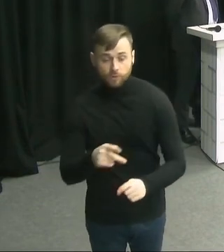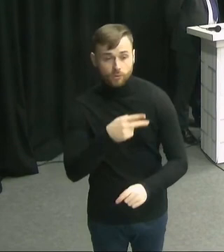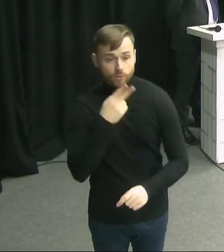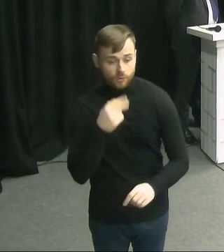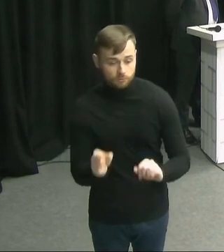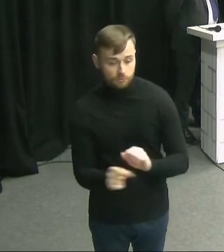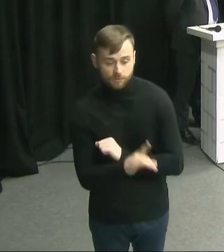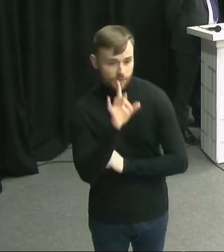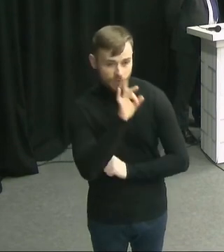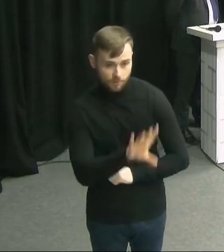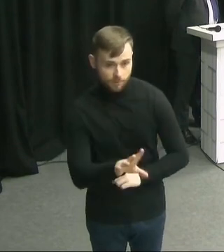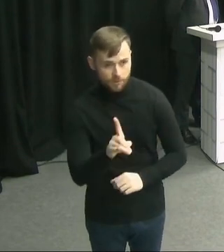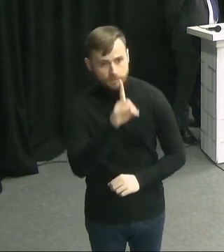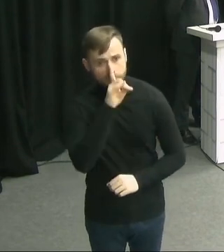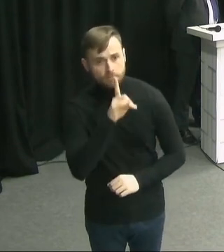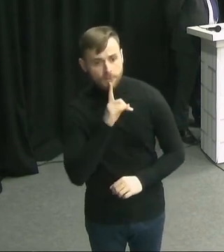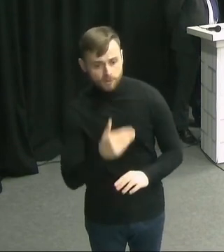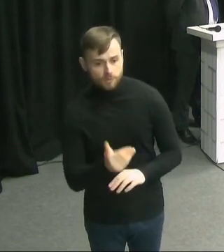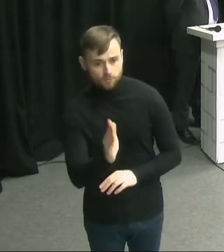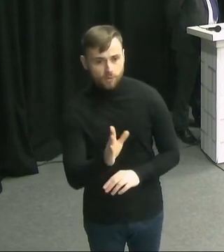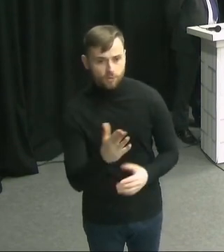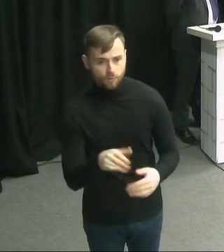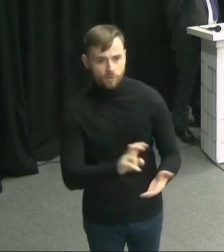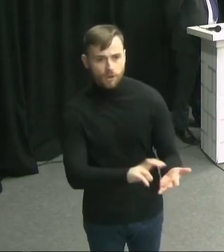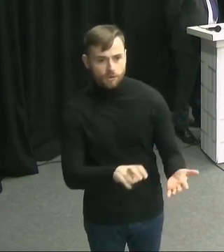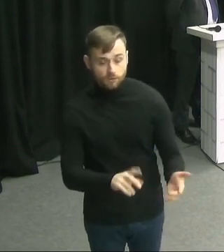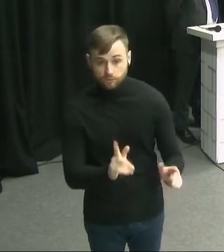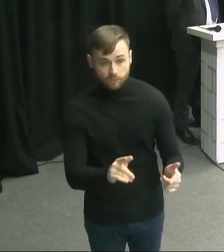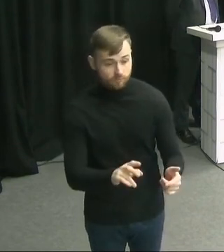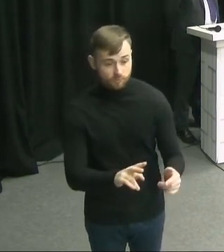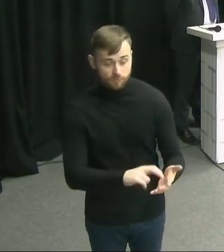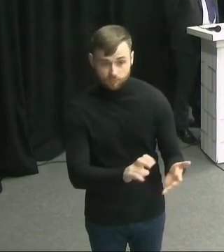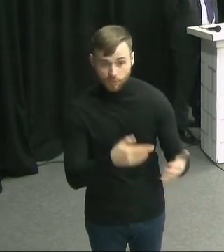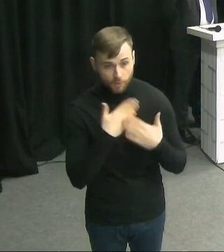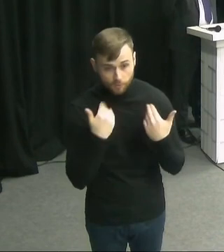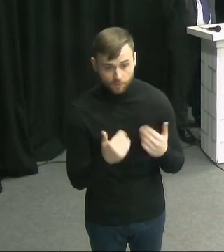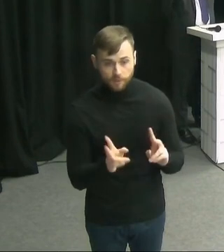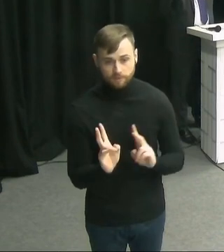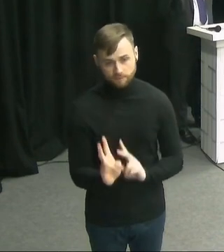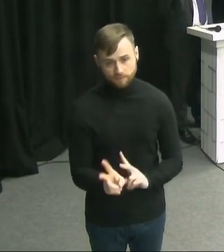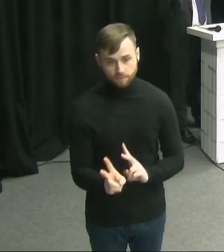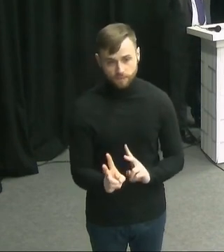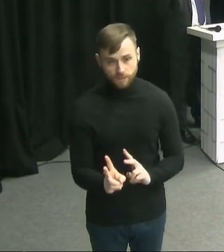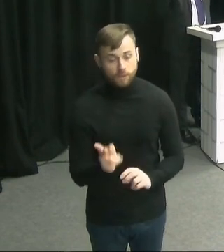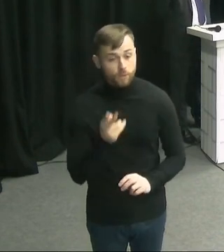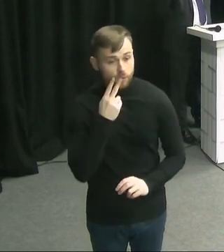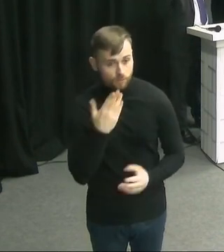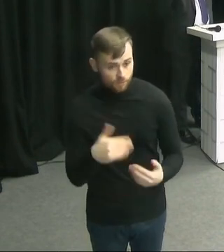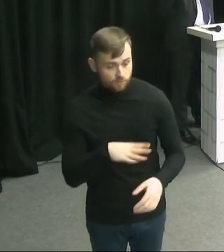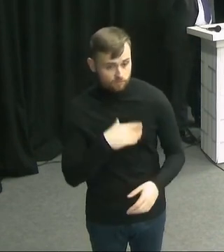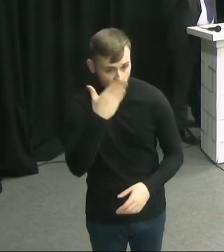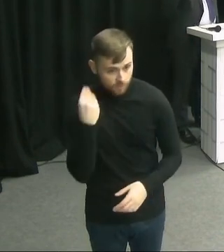we would have a law, the law would be repealed in a month. Well, that did not happen, and now smoking